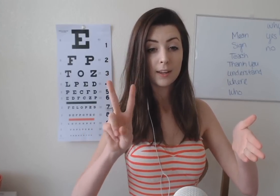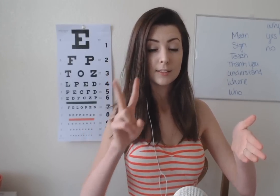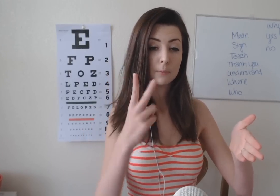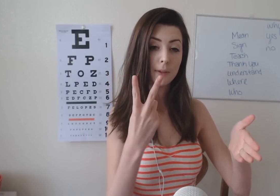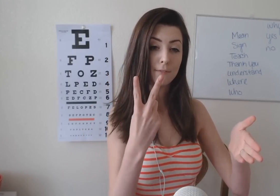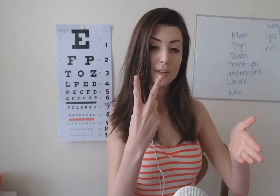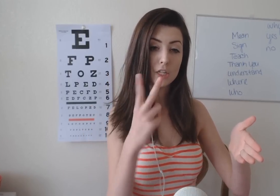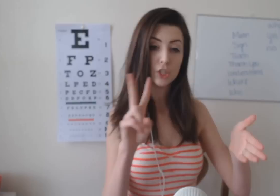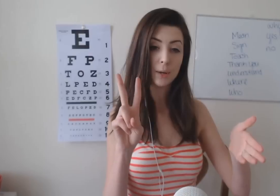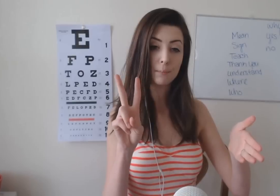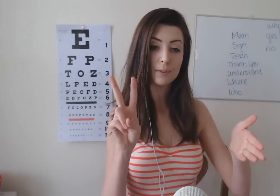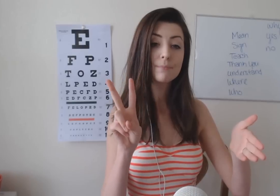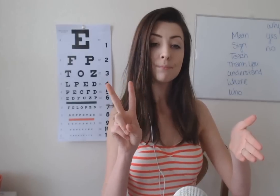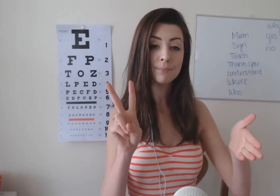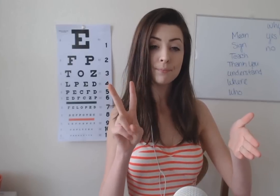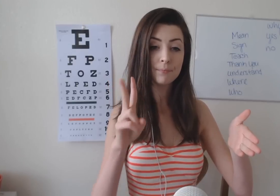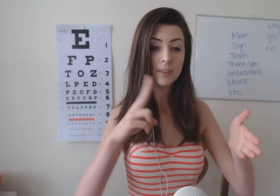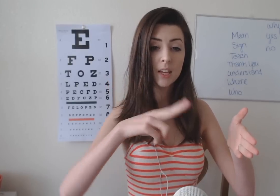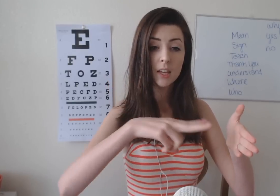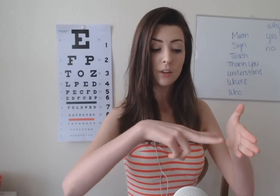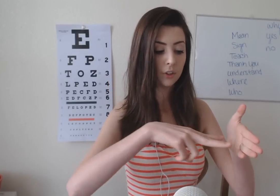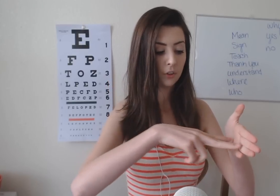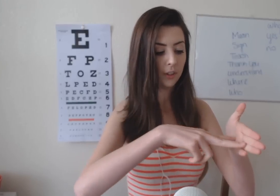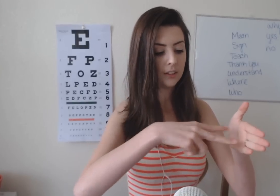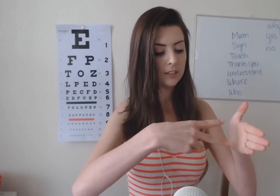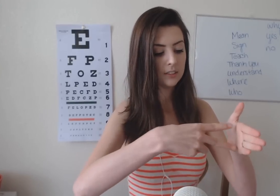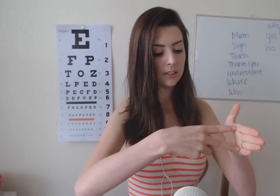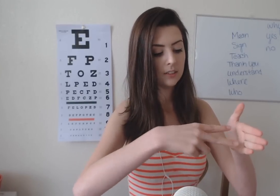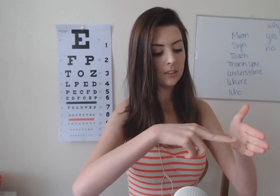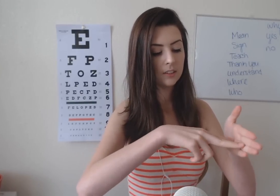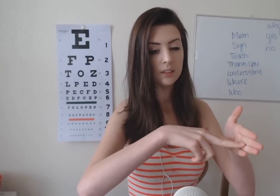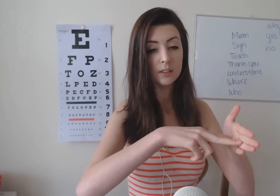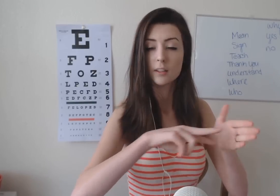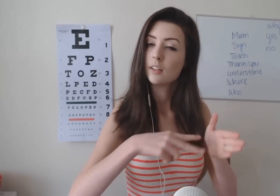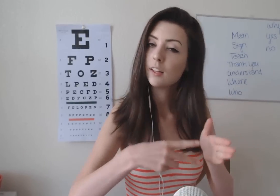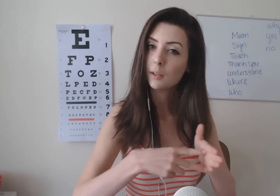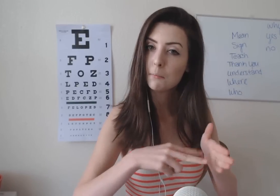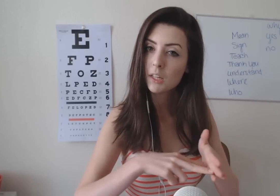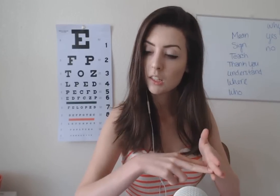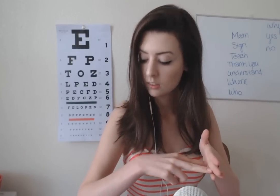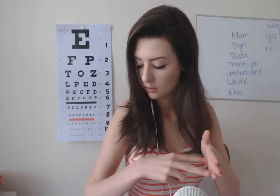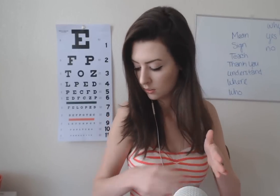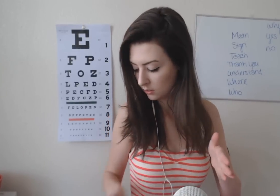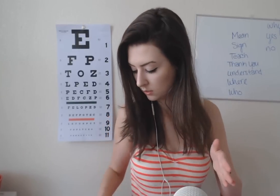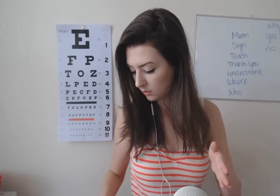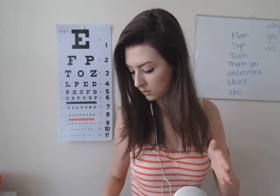going to be a V shape. You're going to go like this, like meaning.